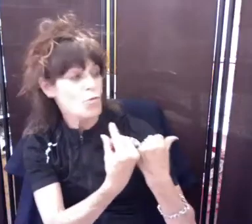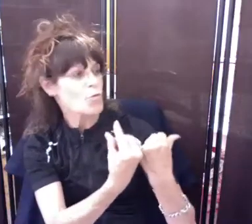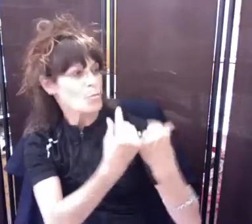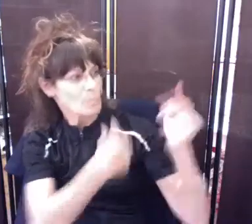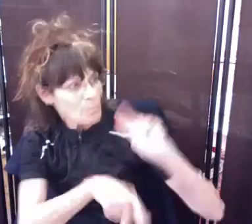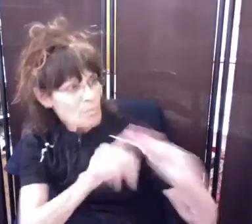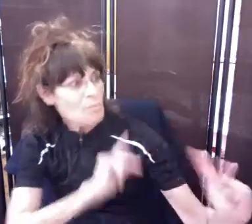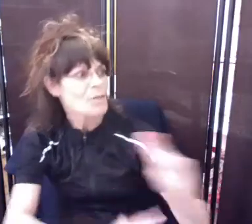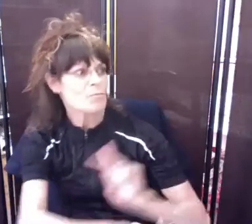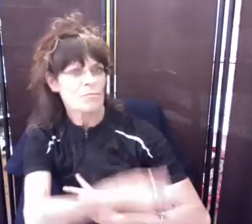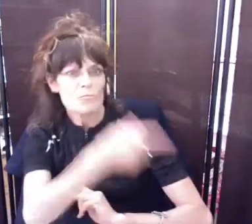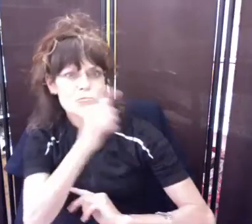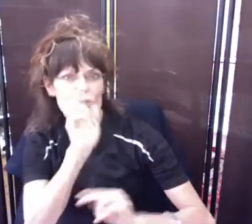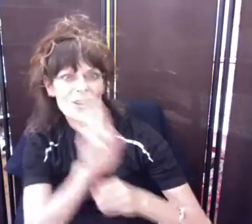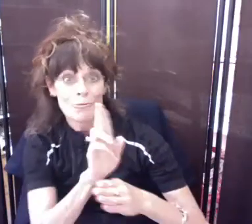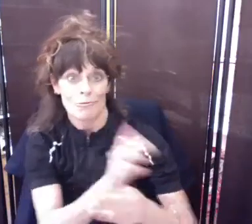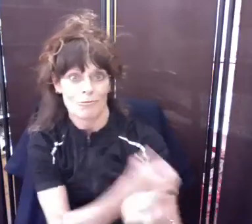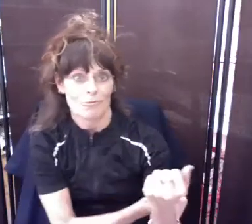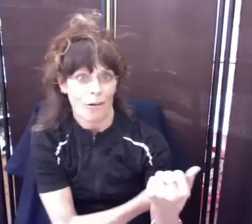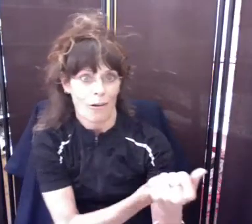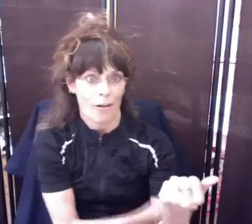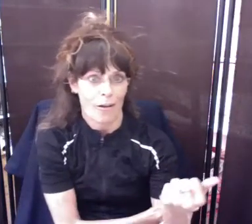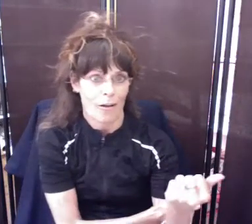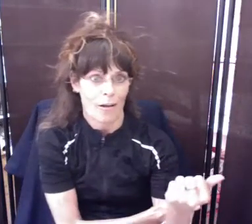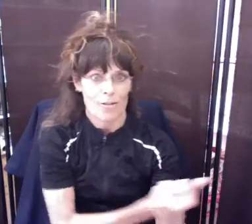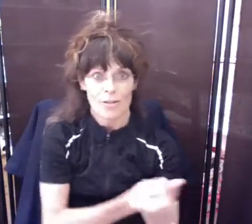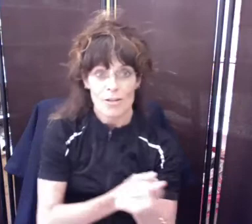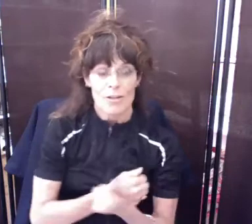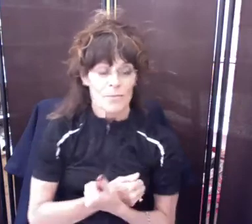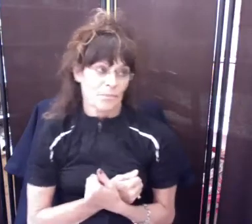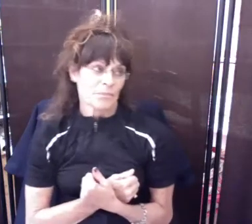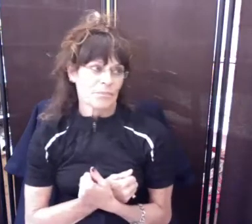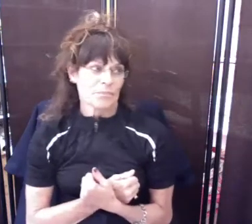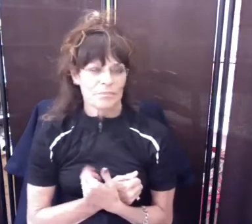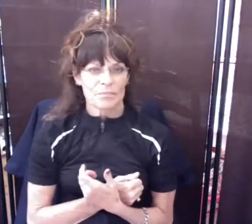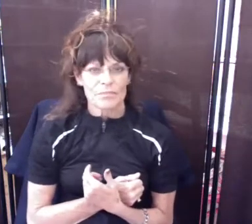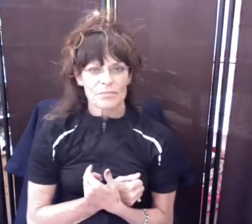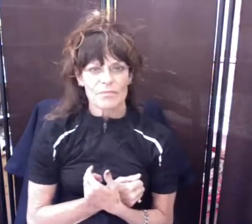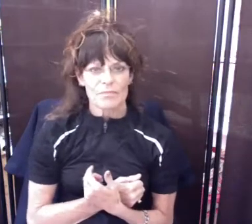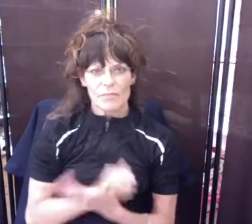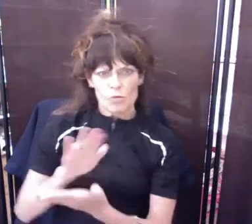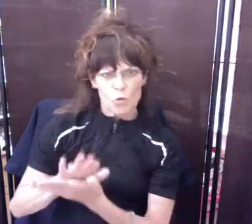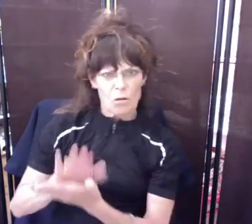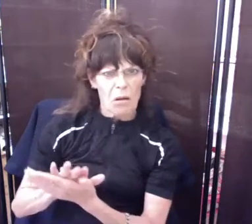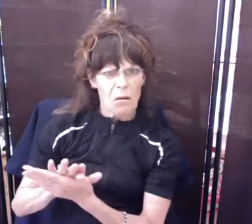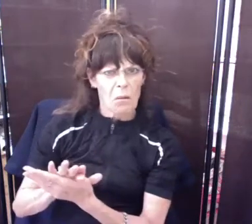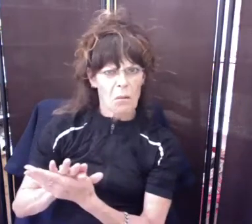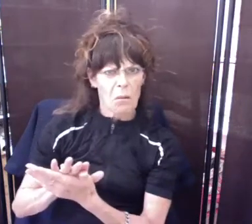I start like not engaging in something that would get in the way of my drinking, like sports